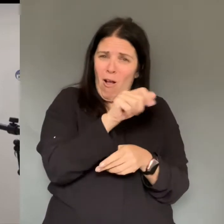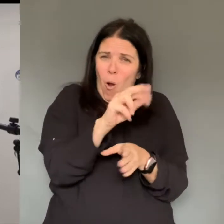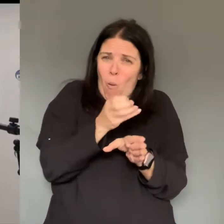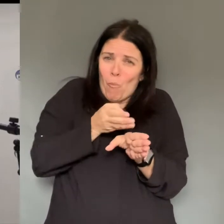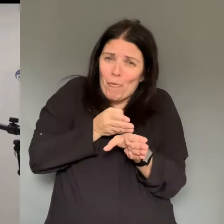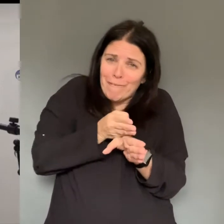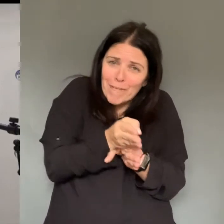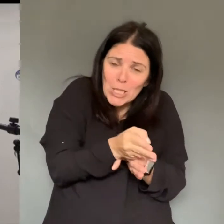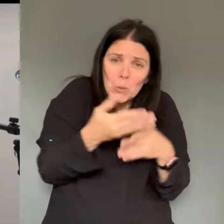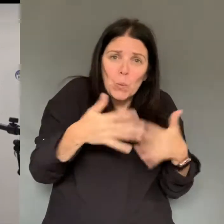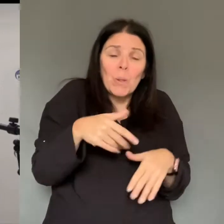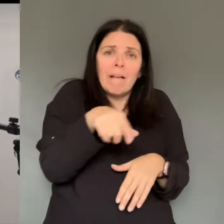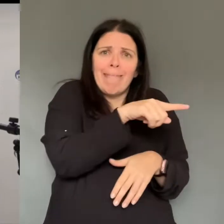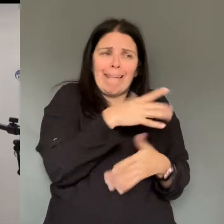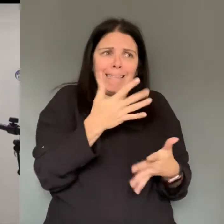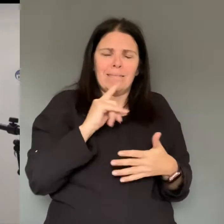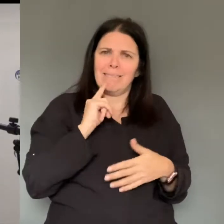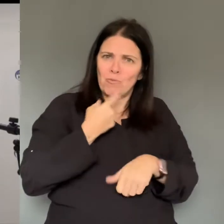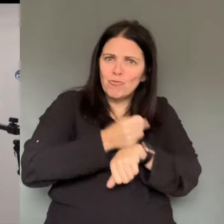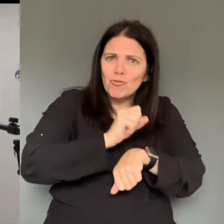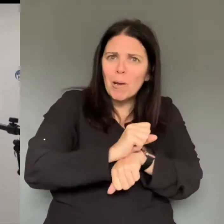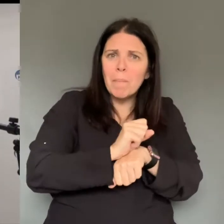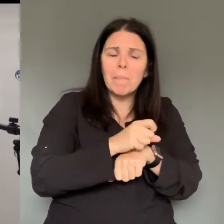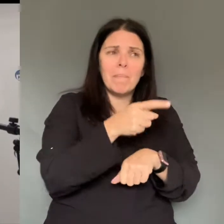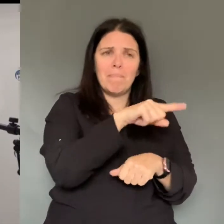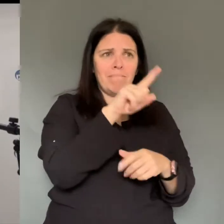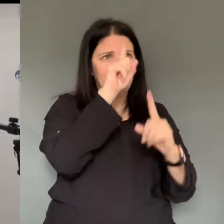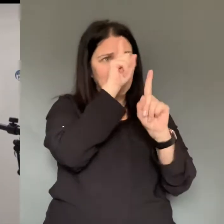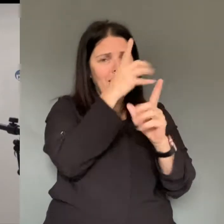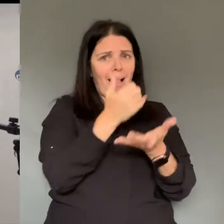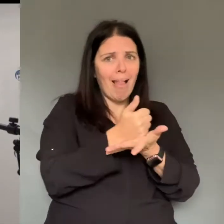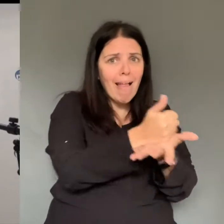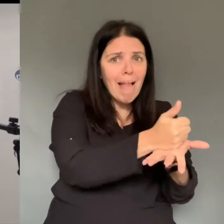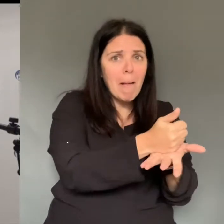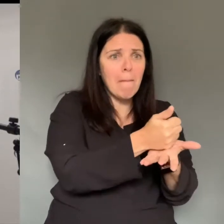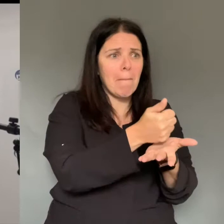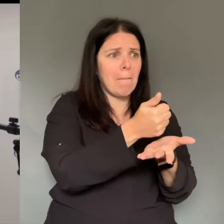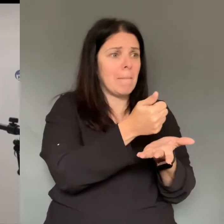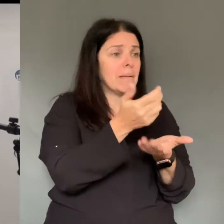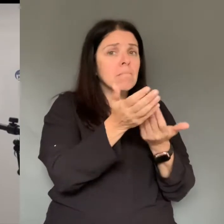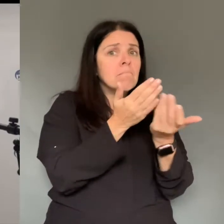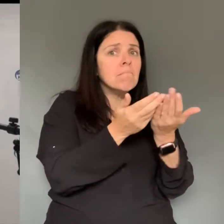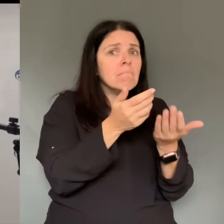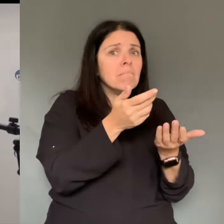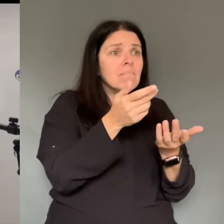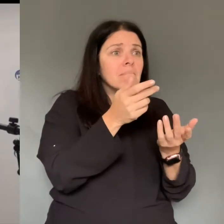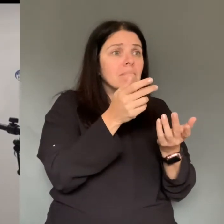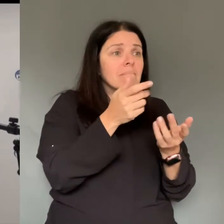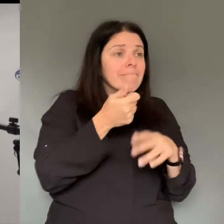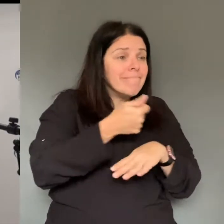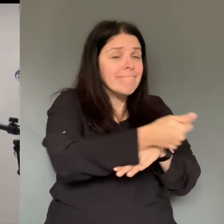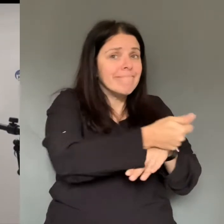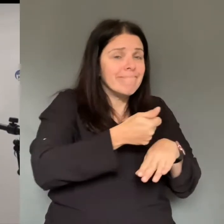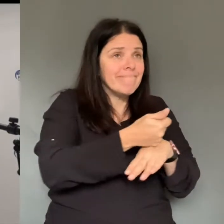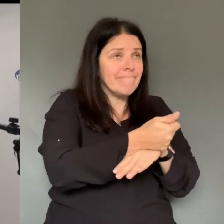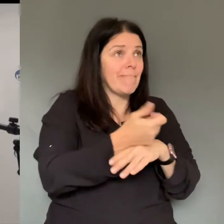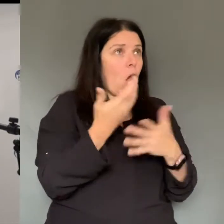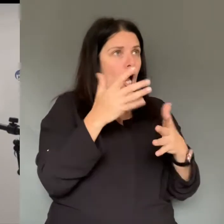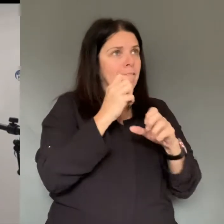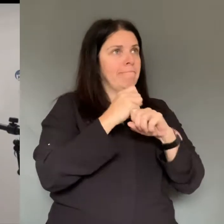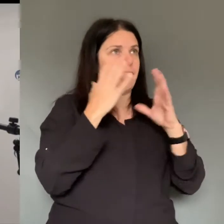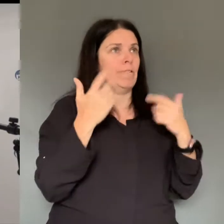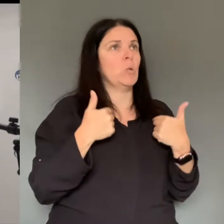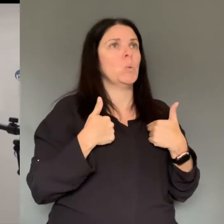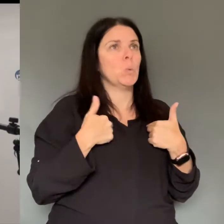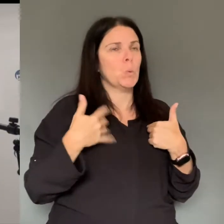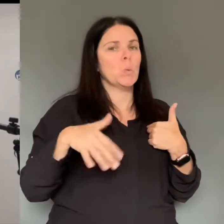about increasing the risk to the community, because all those measures that we are currently taking right now is to decrease that risk. Any